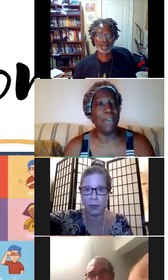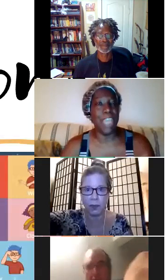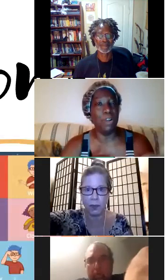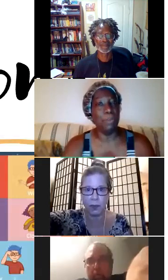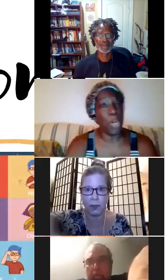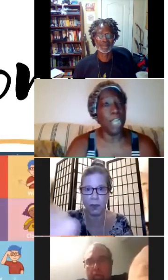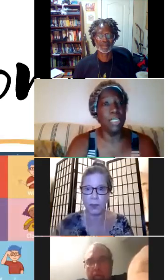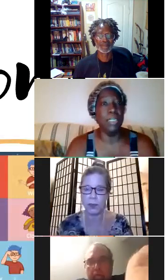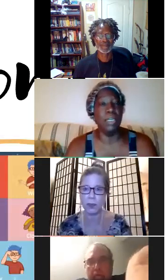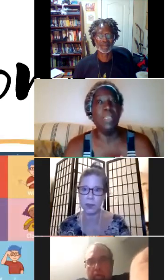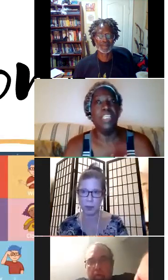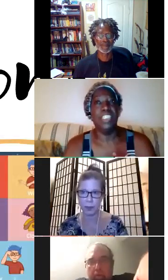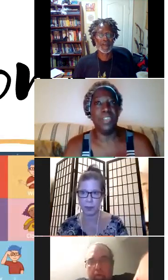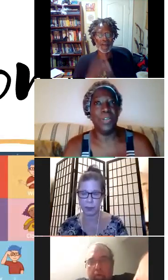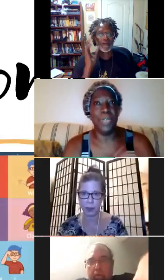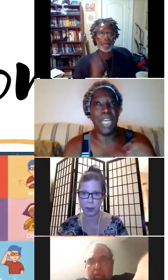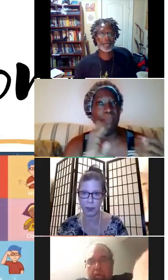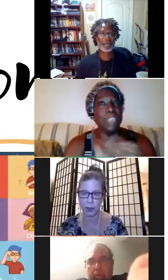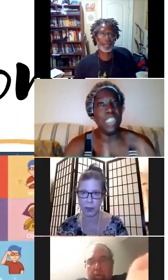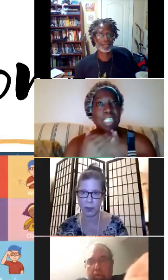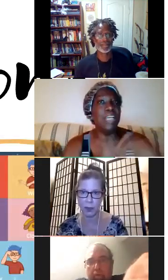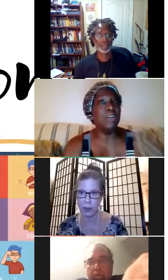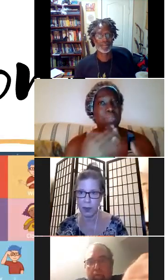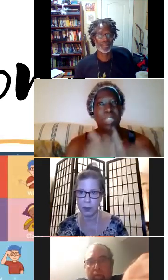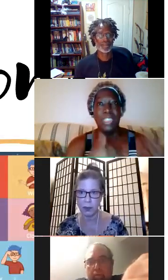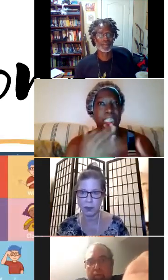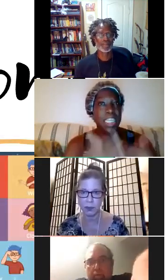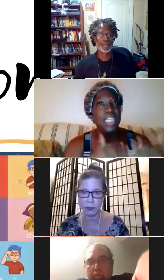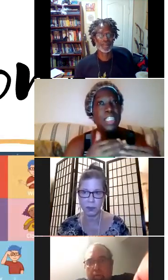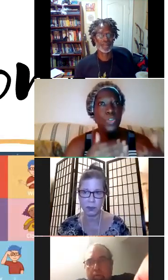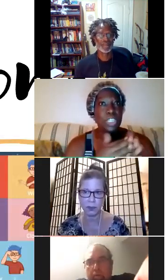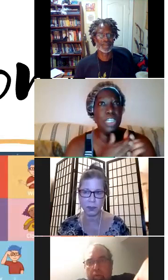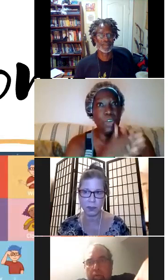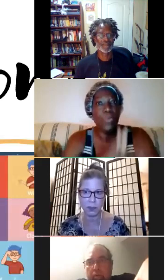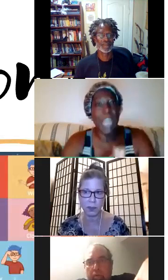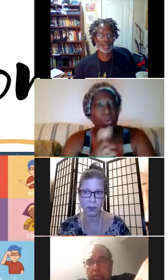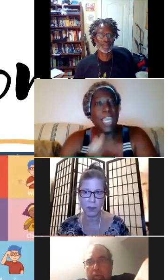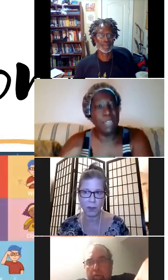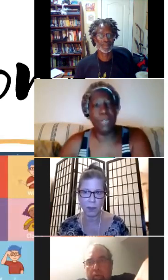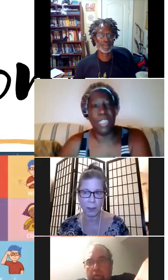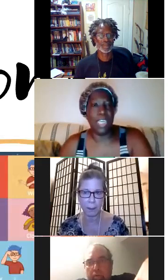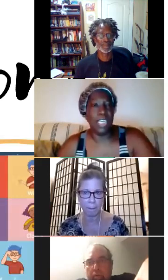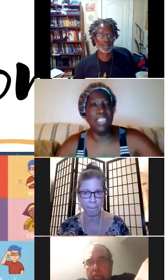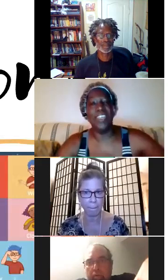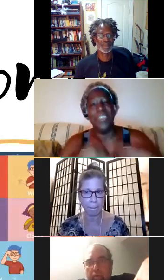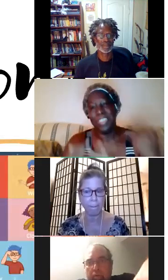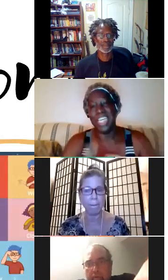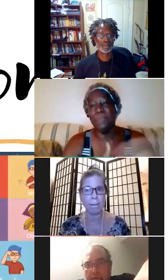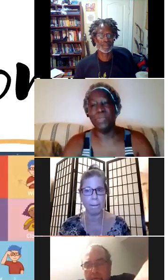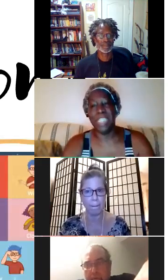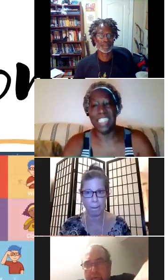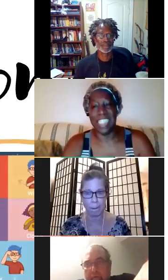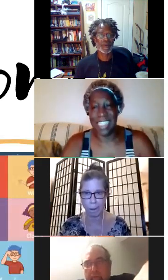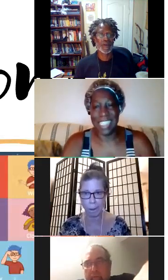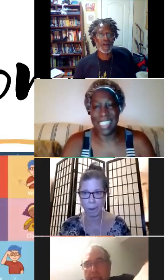left out that are important, So I'm just now getting into the correct way of doing things. So yeah,